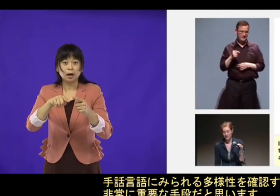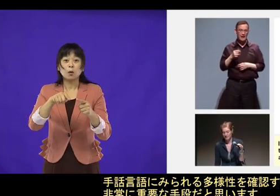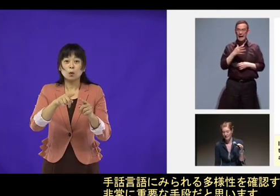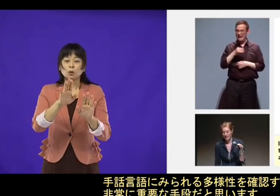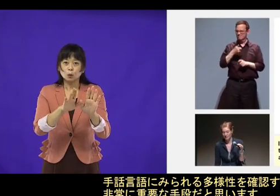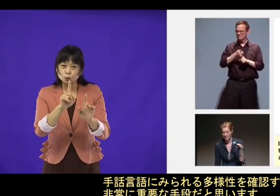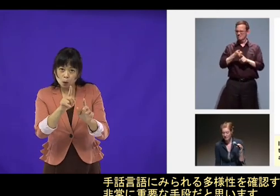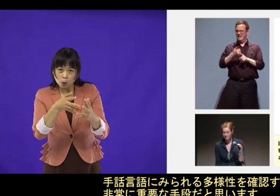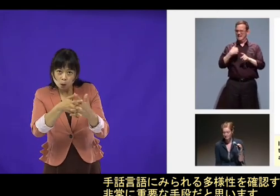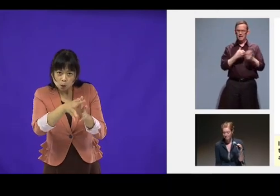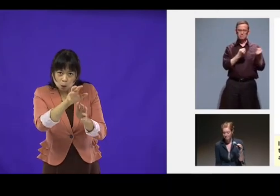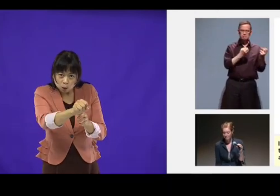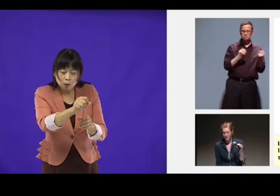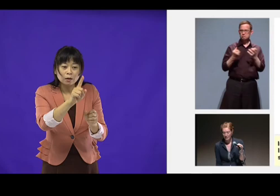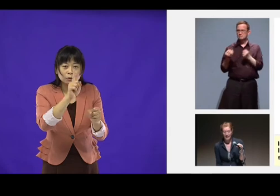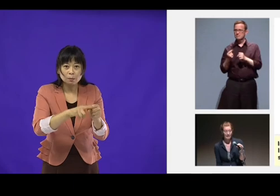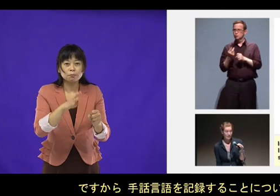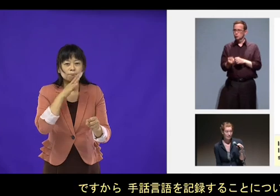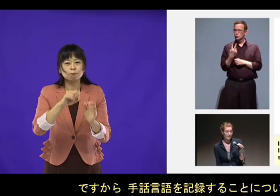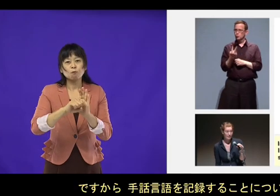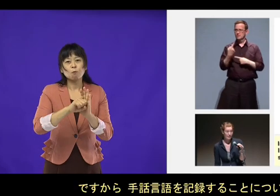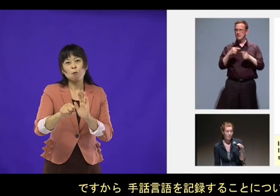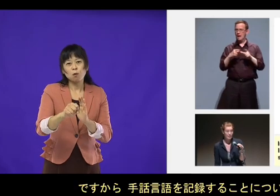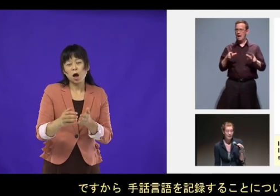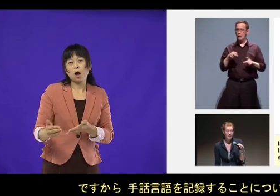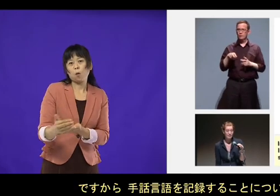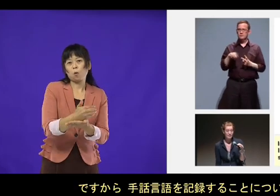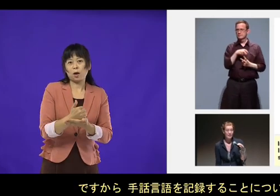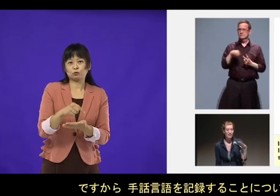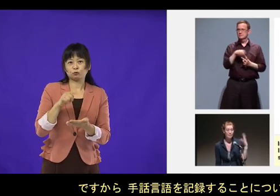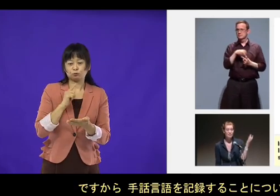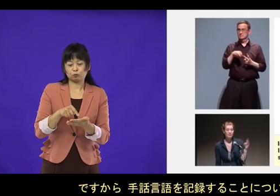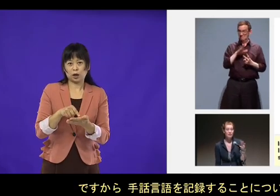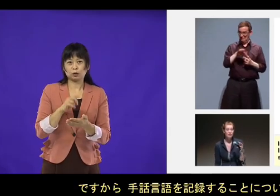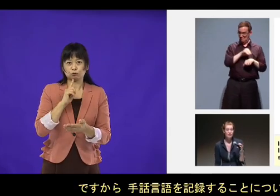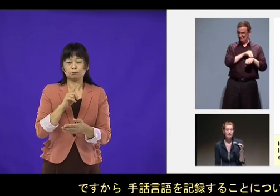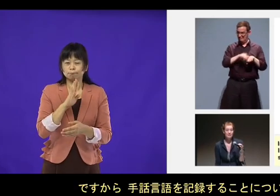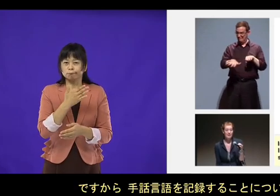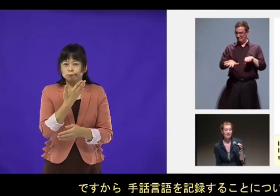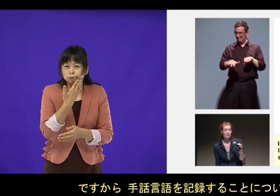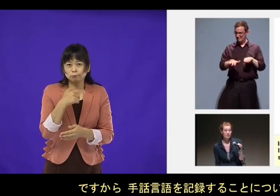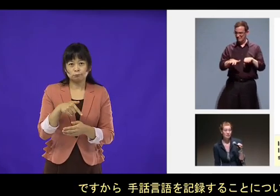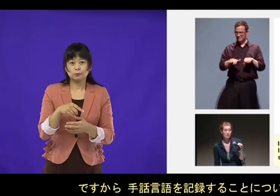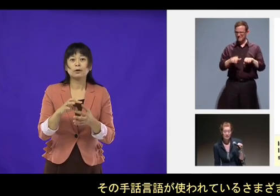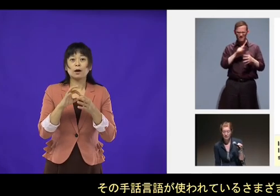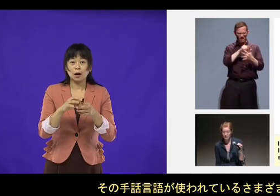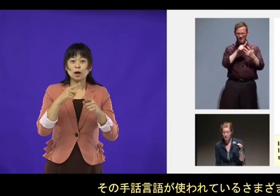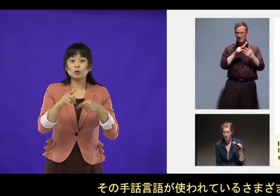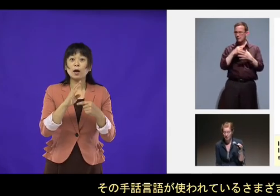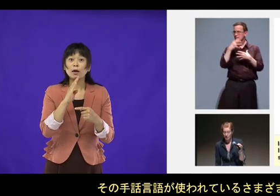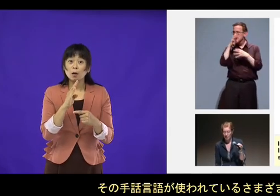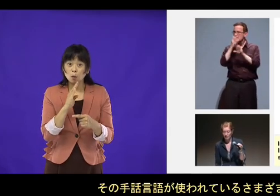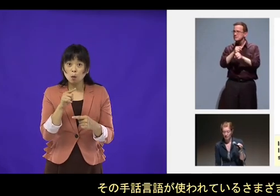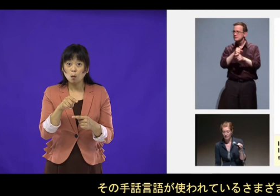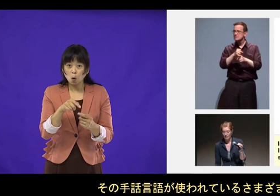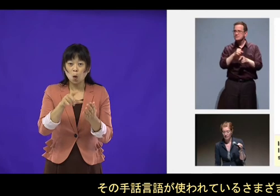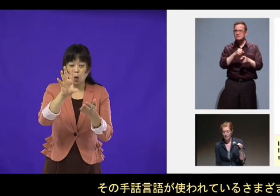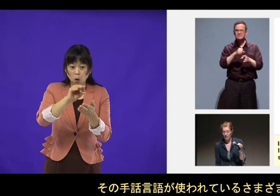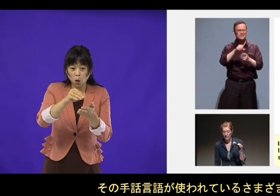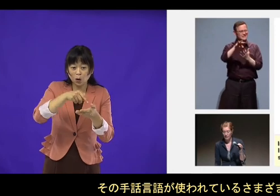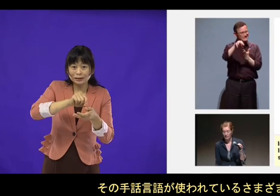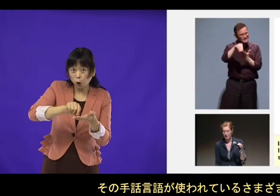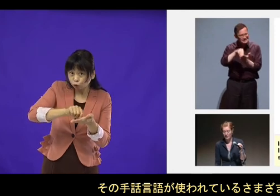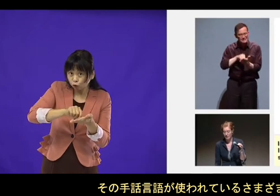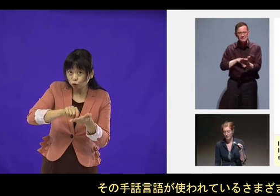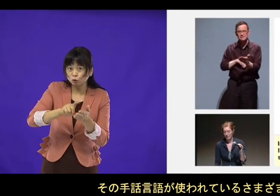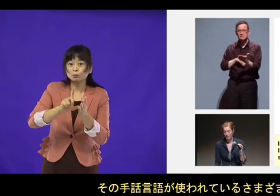diversity among sign languages. And therefore, I think when we think about documenting sign language, it really should